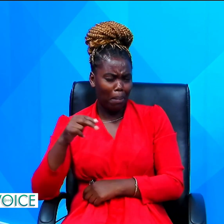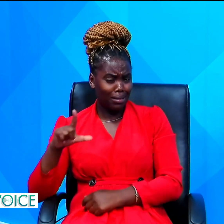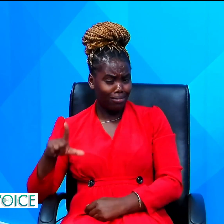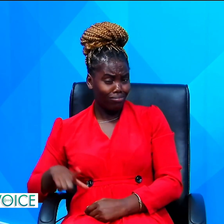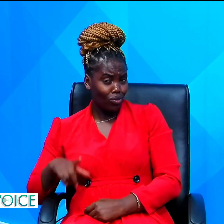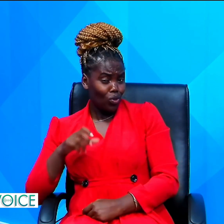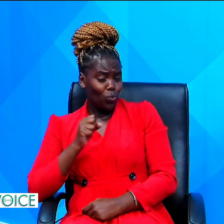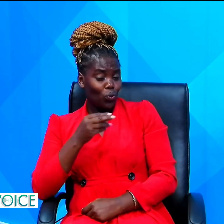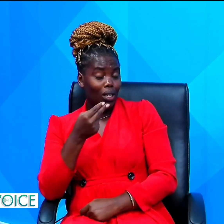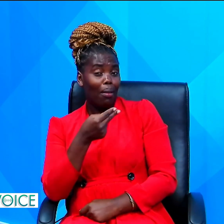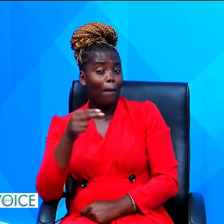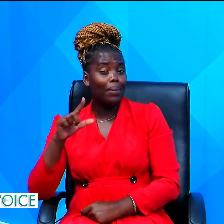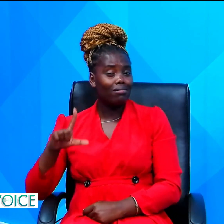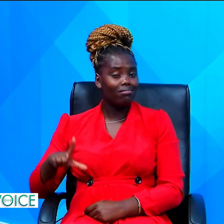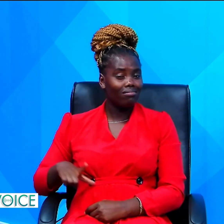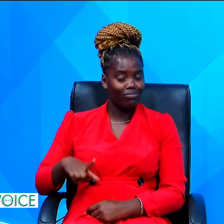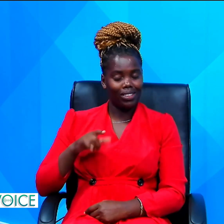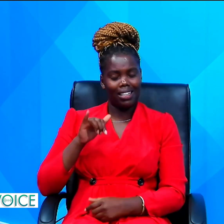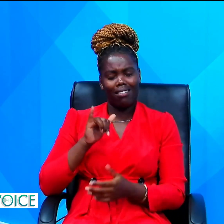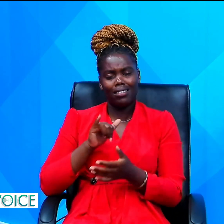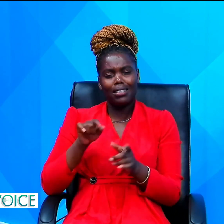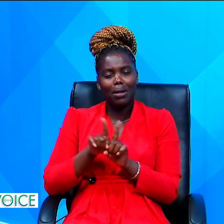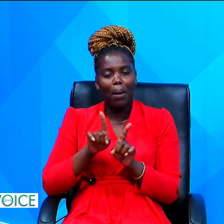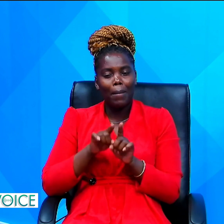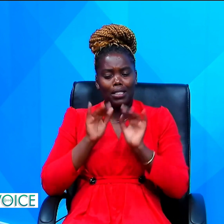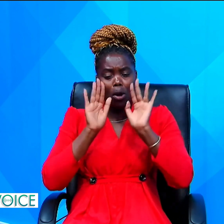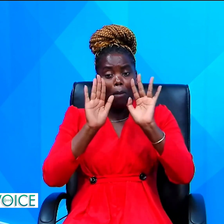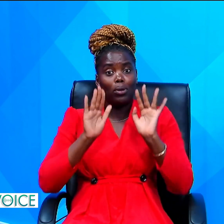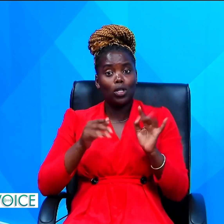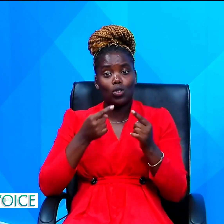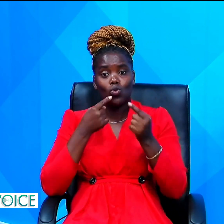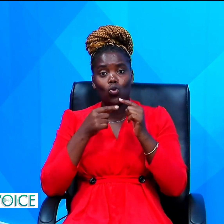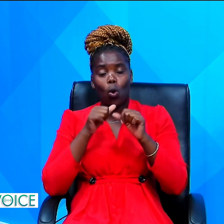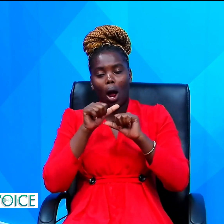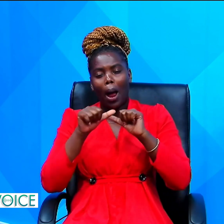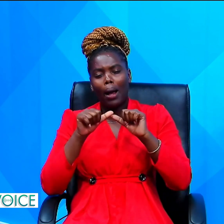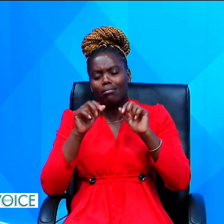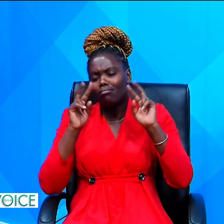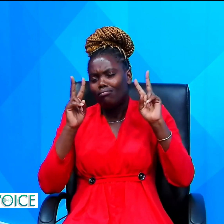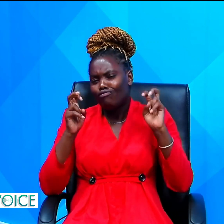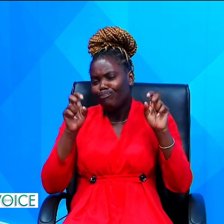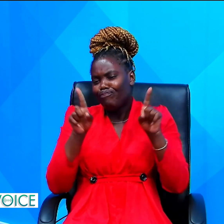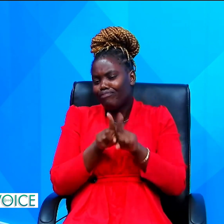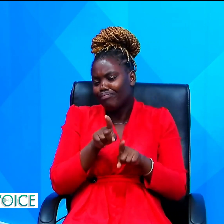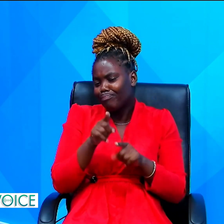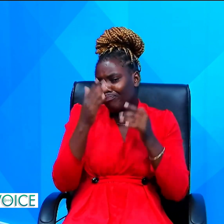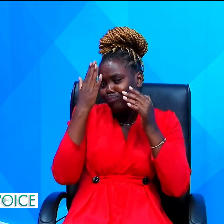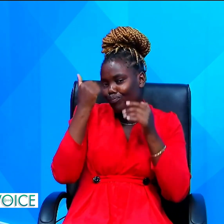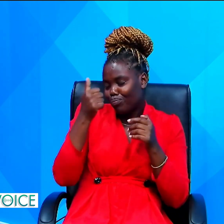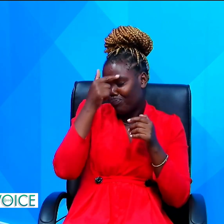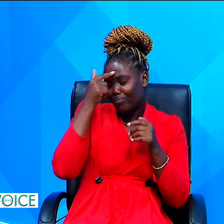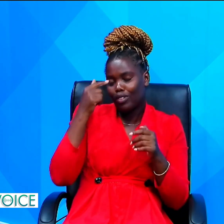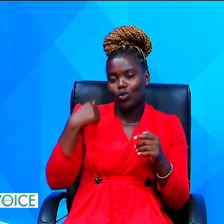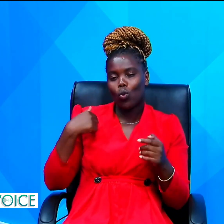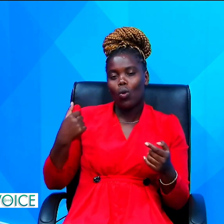today we are focusing on hepatitis. It is important to create awareness about this